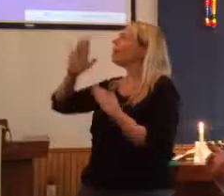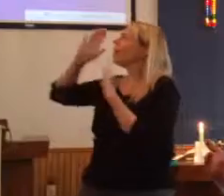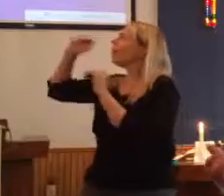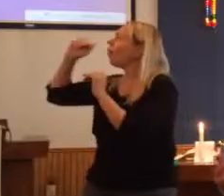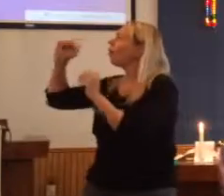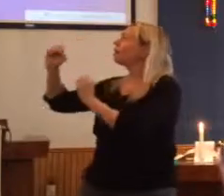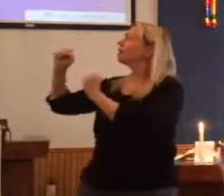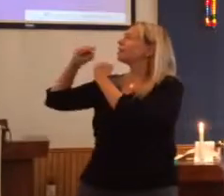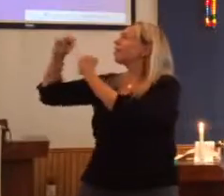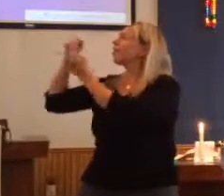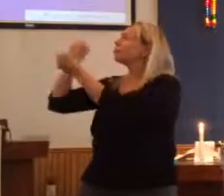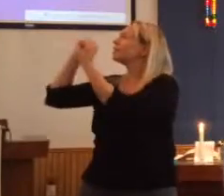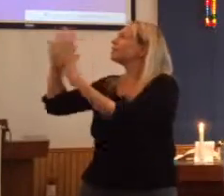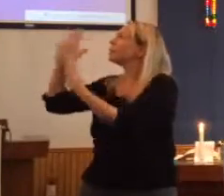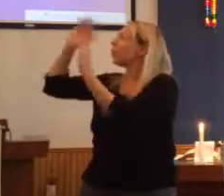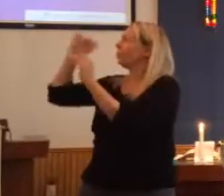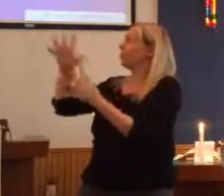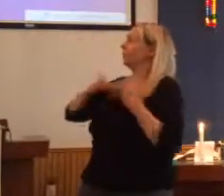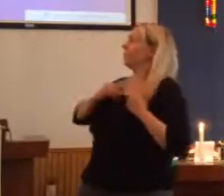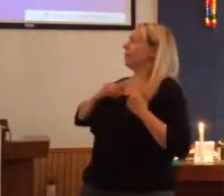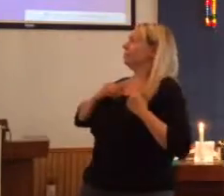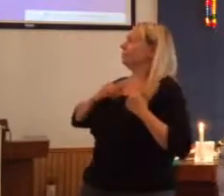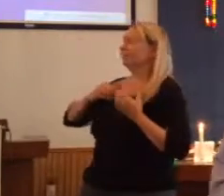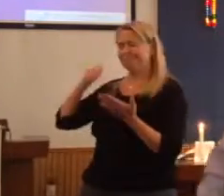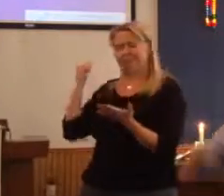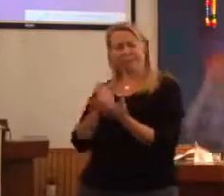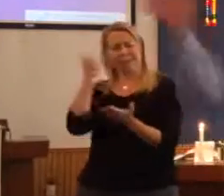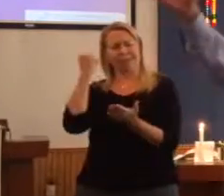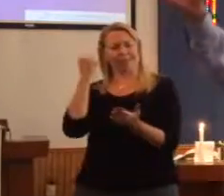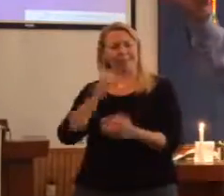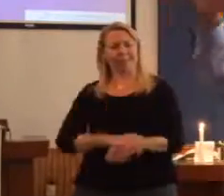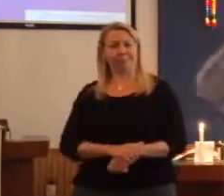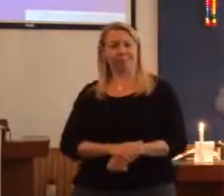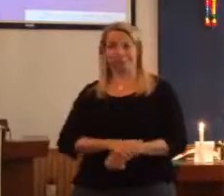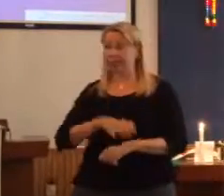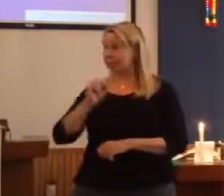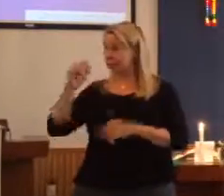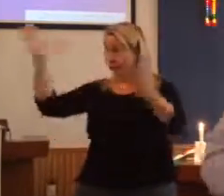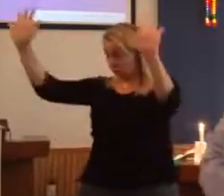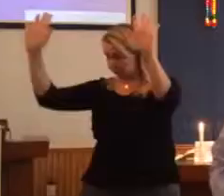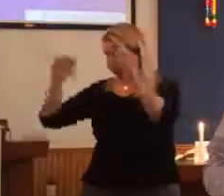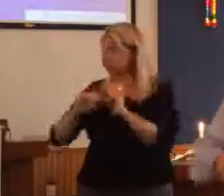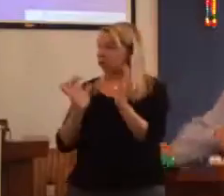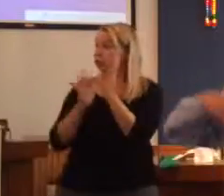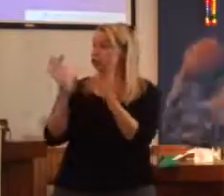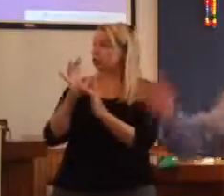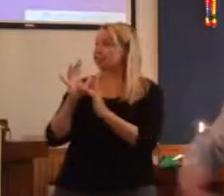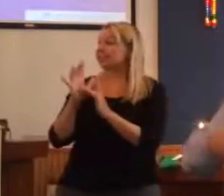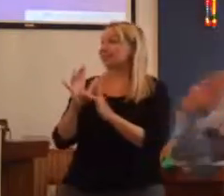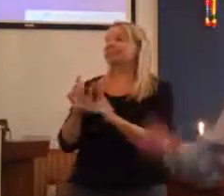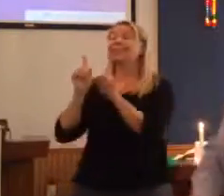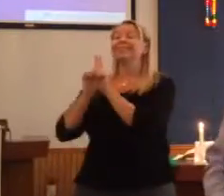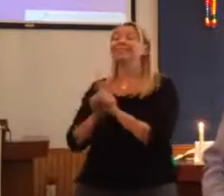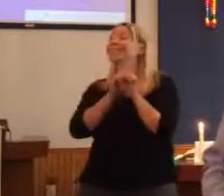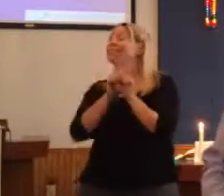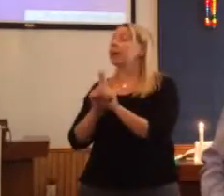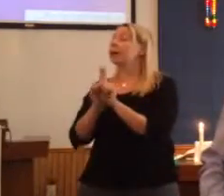strength, and my Redeemer. Amen. Amen. So, Jesus' followers were walking